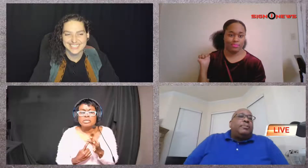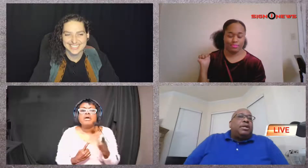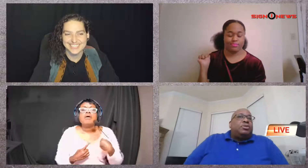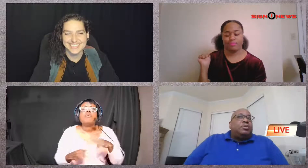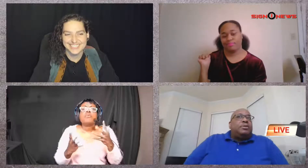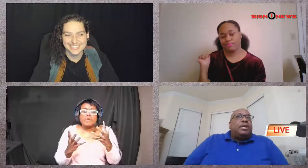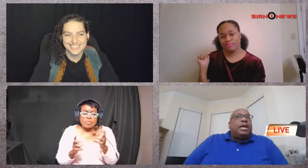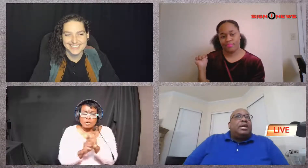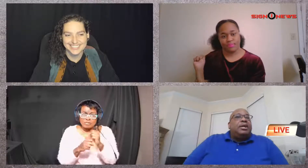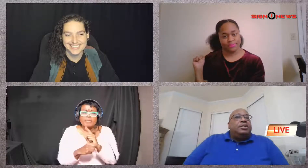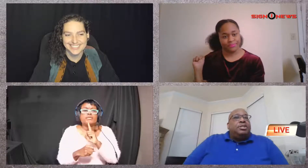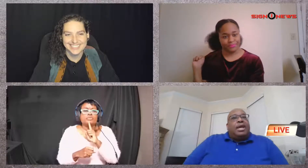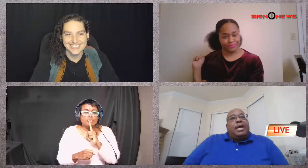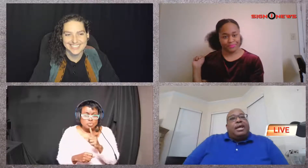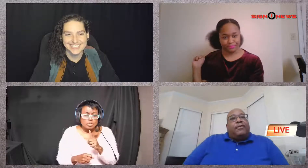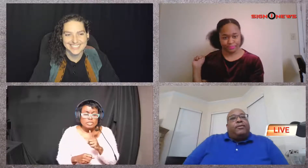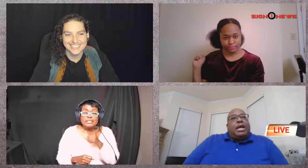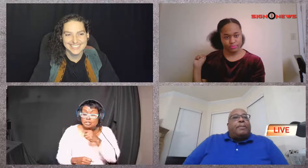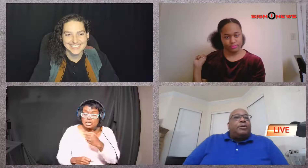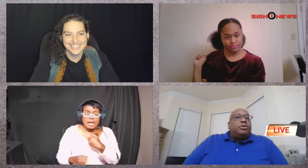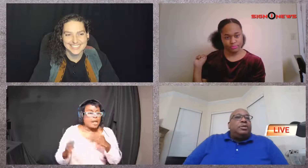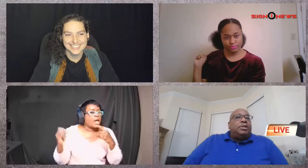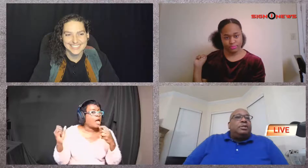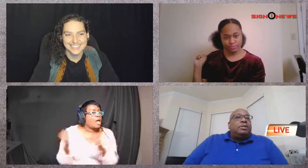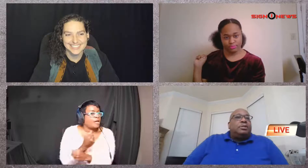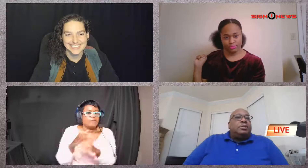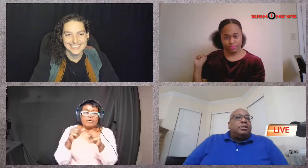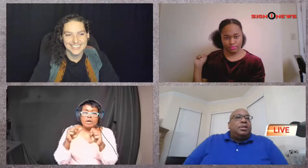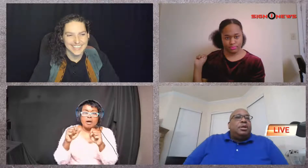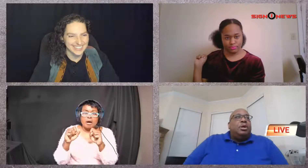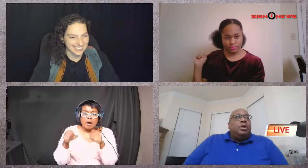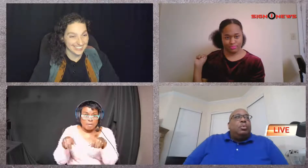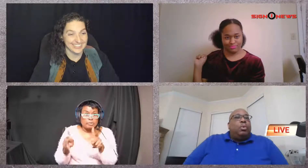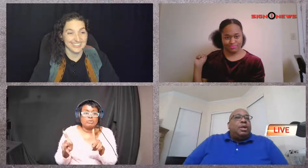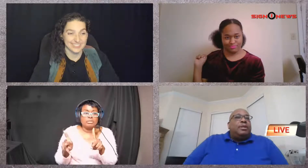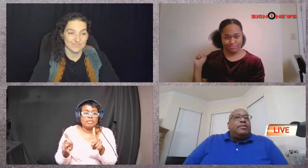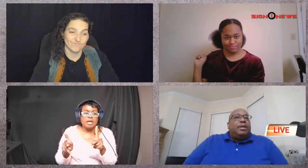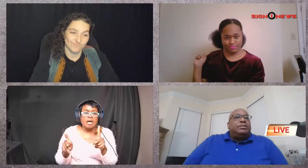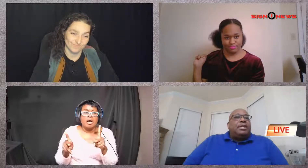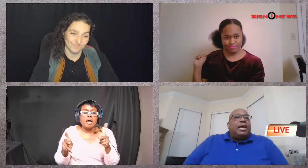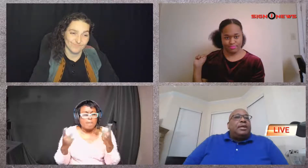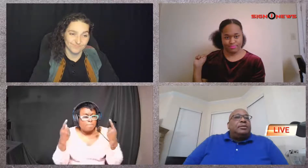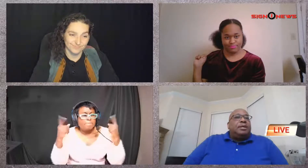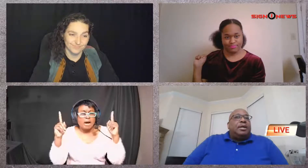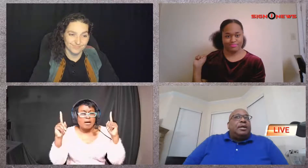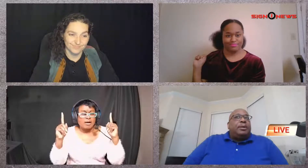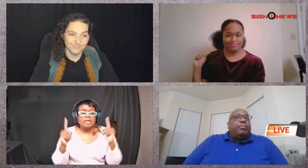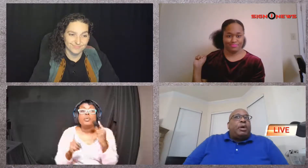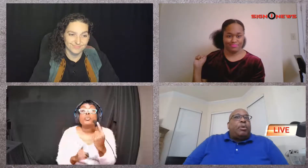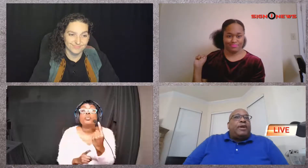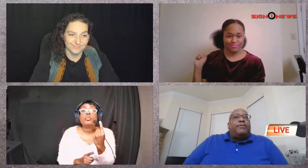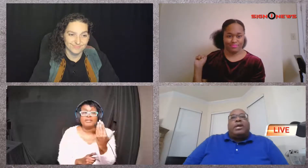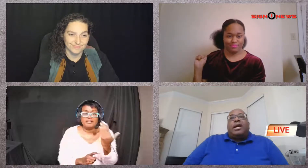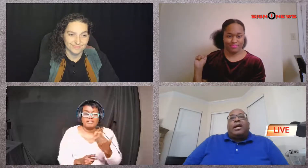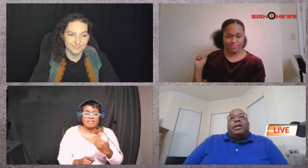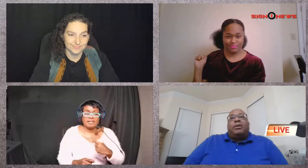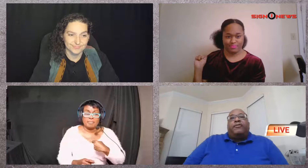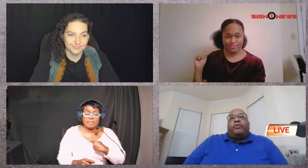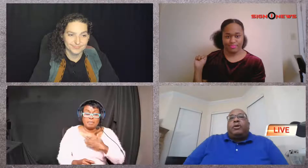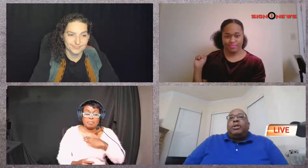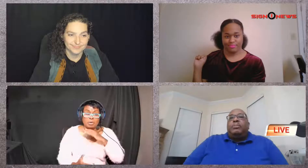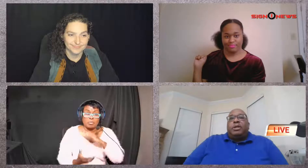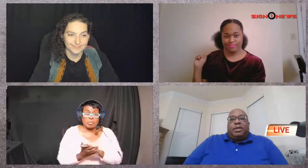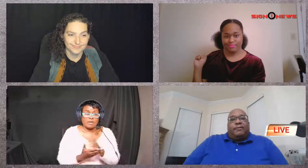we wanted to make sure that she had every opportunity to succeed. One of the things that my wife and